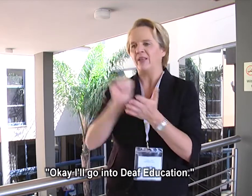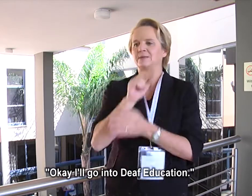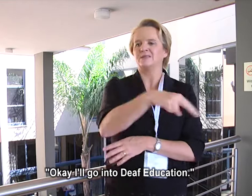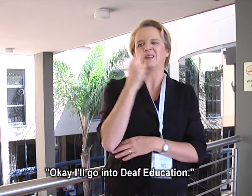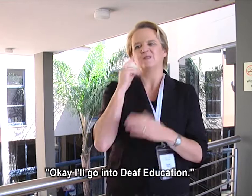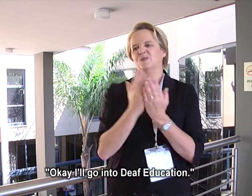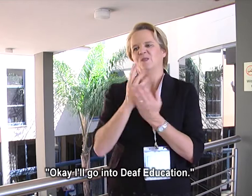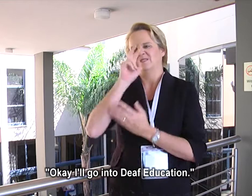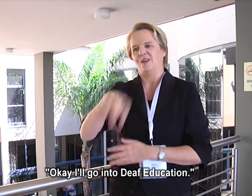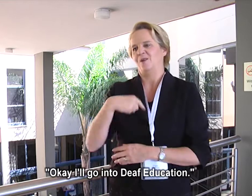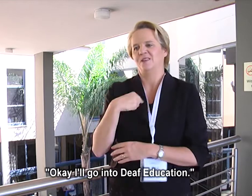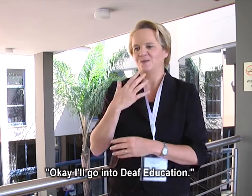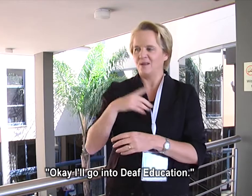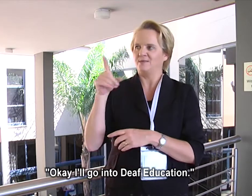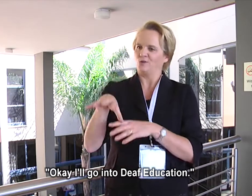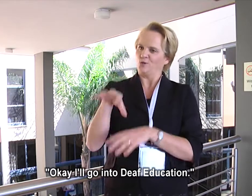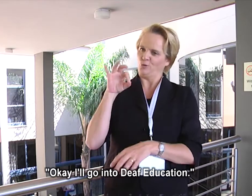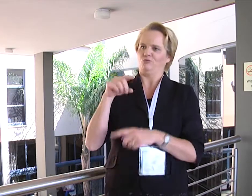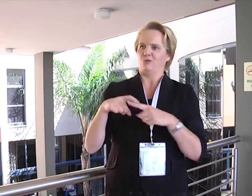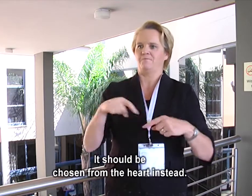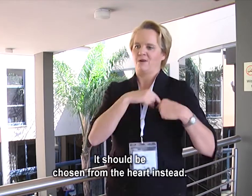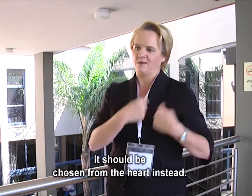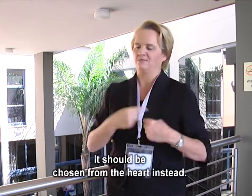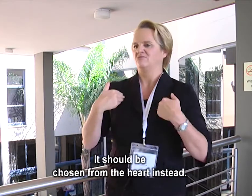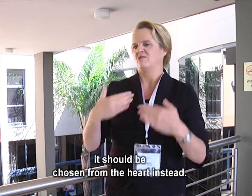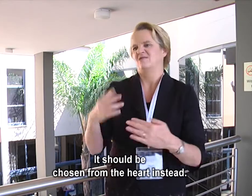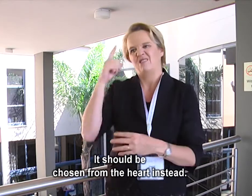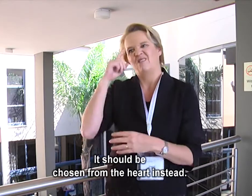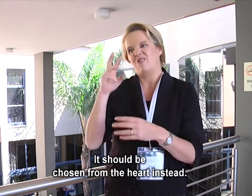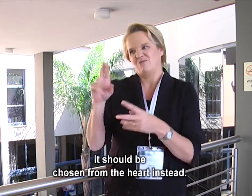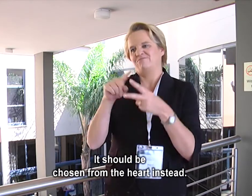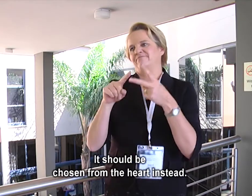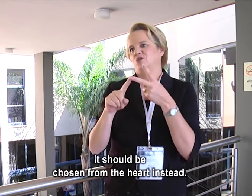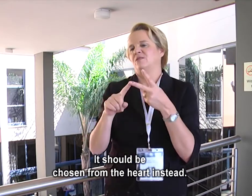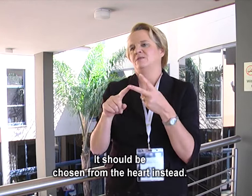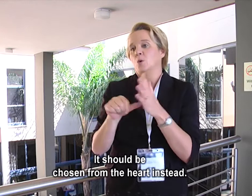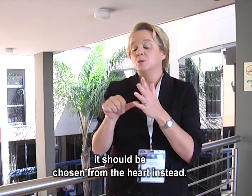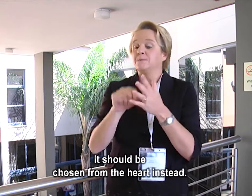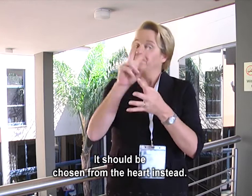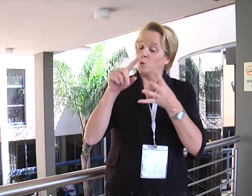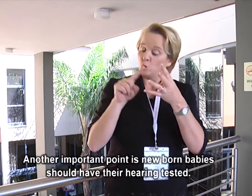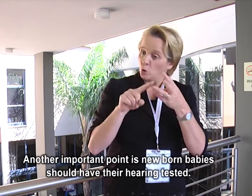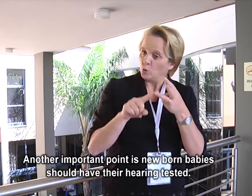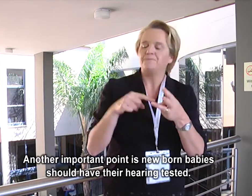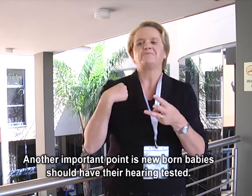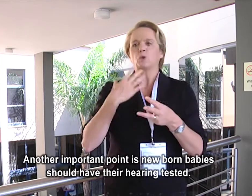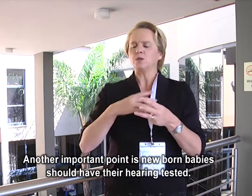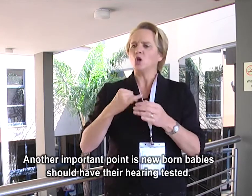go into deaf education. It should be chosen from the heart instead. Another important point